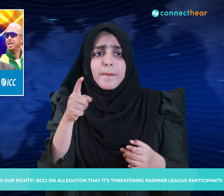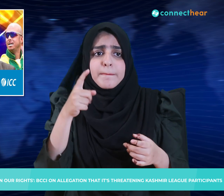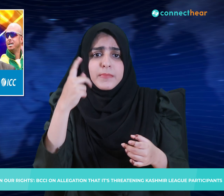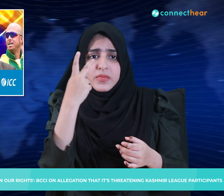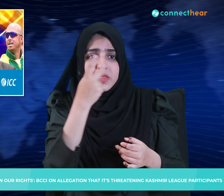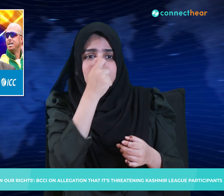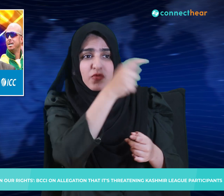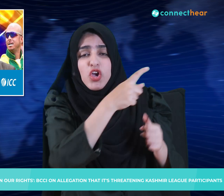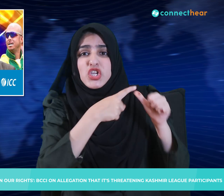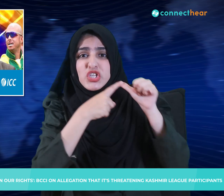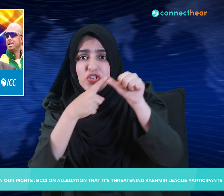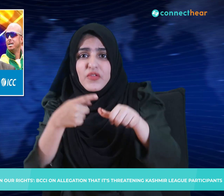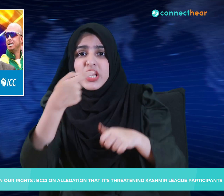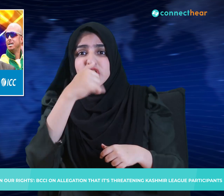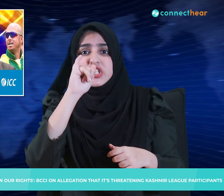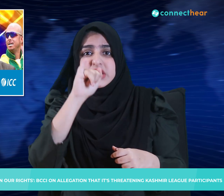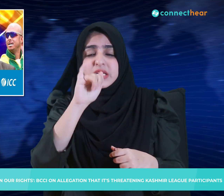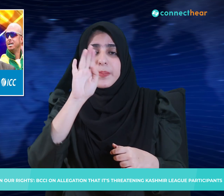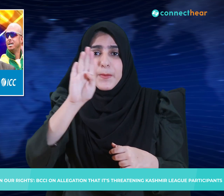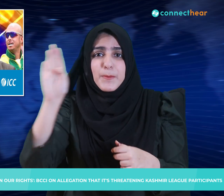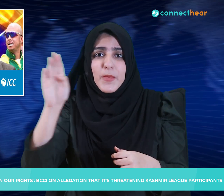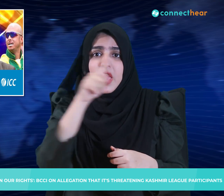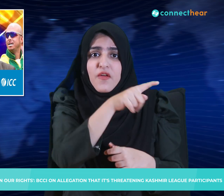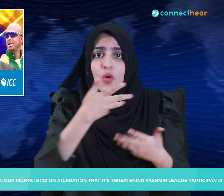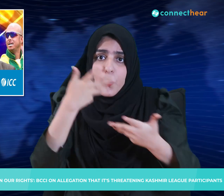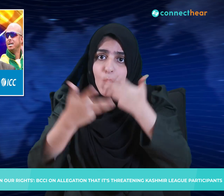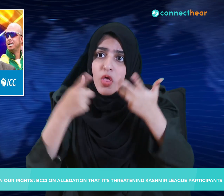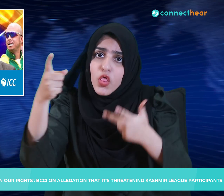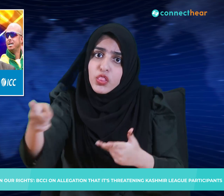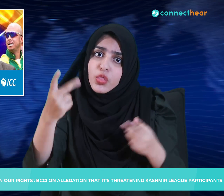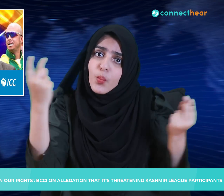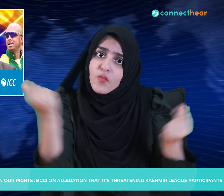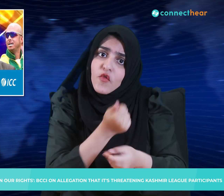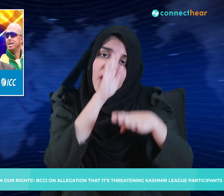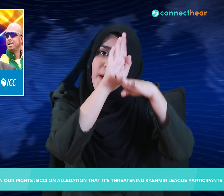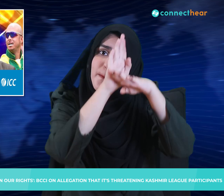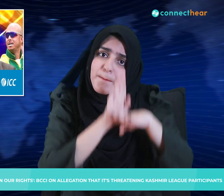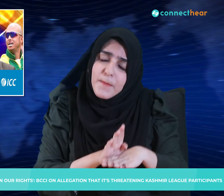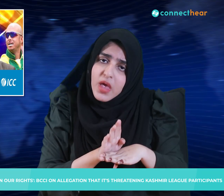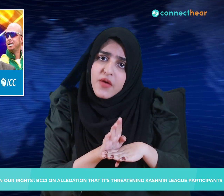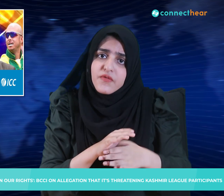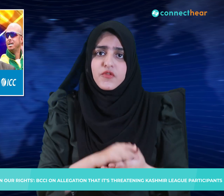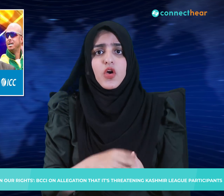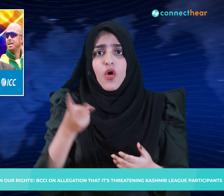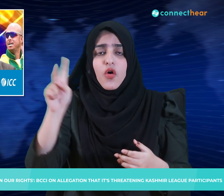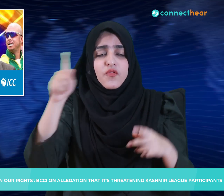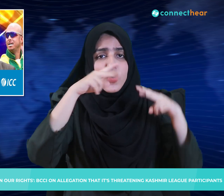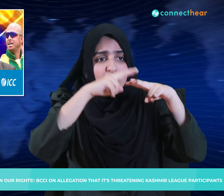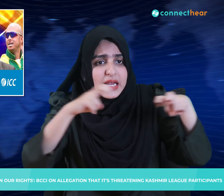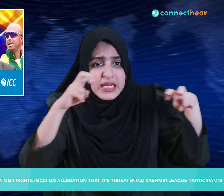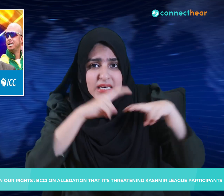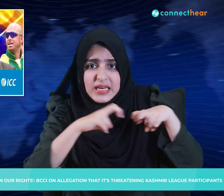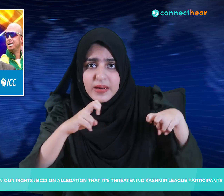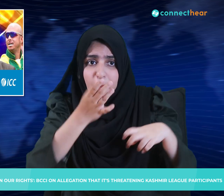can neither confirm or deny the veracity of the statement made by a former player who has figured in a